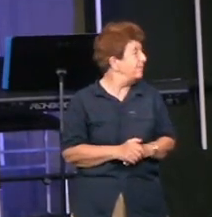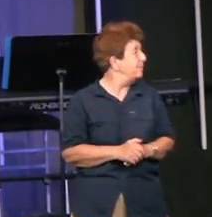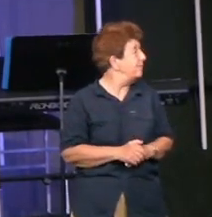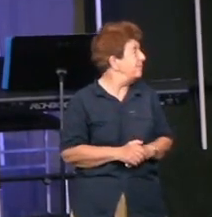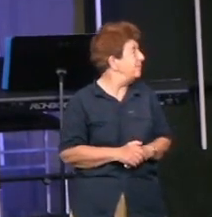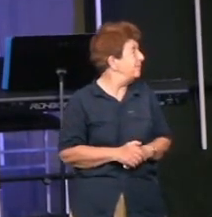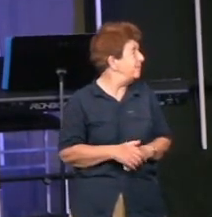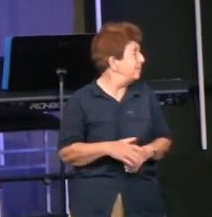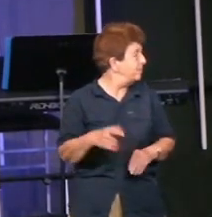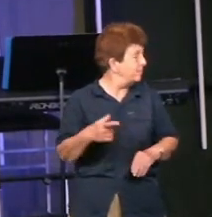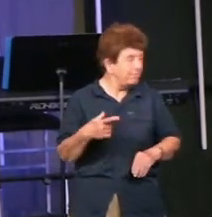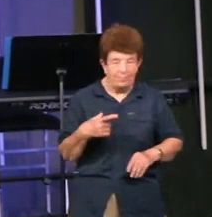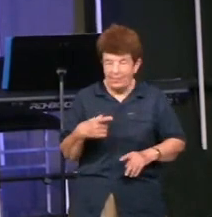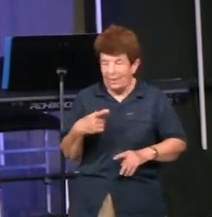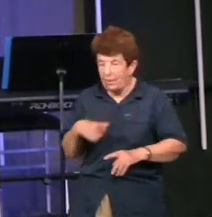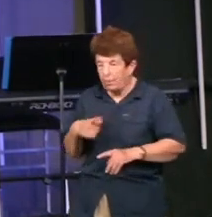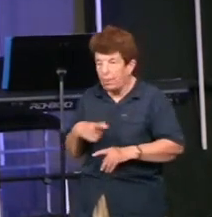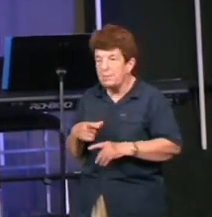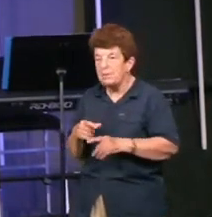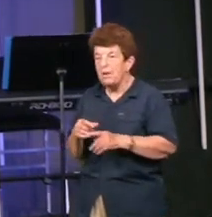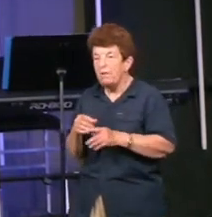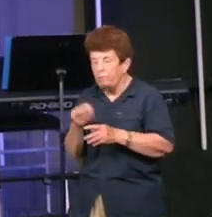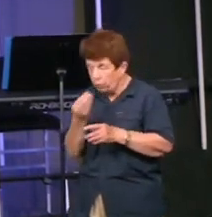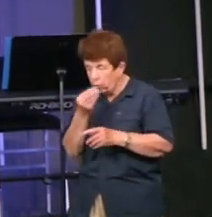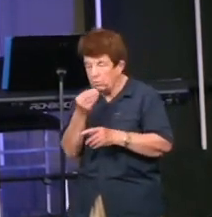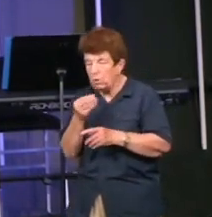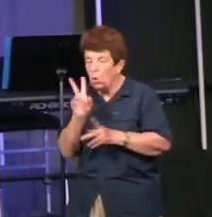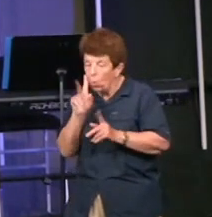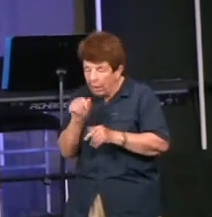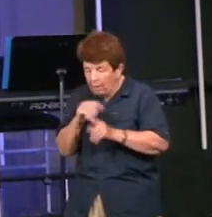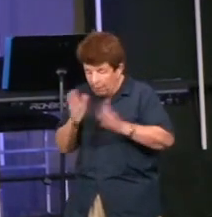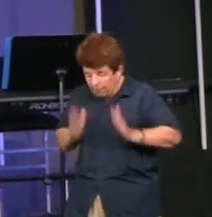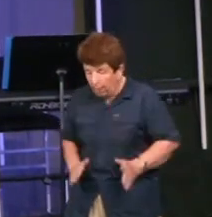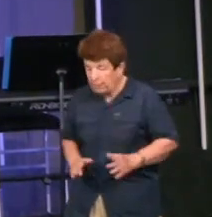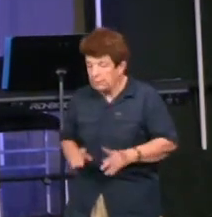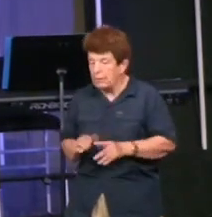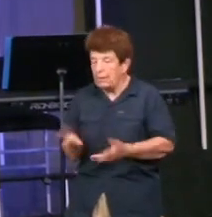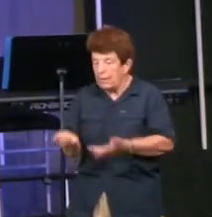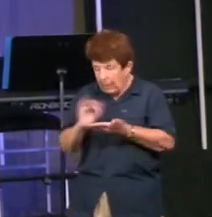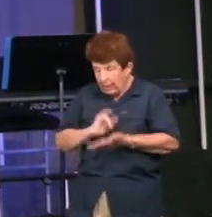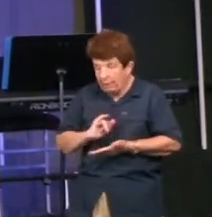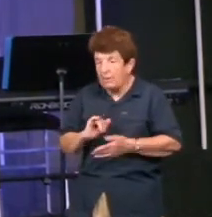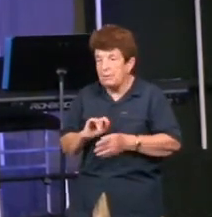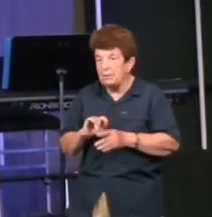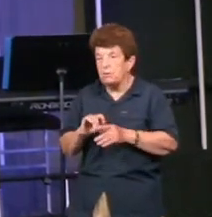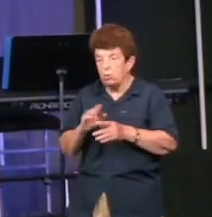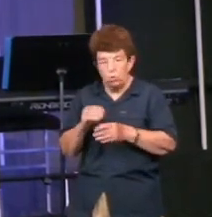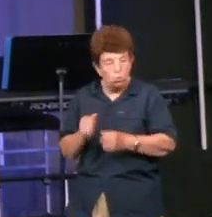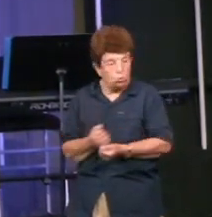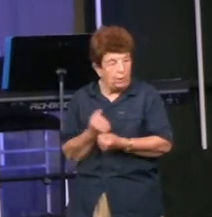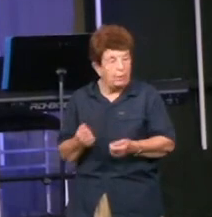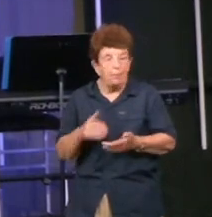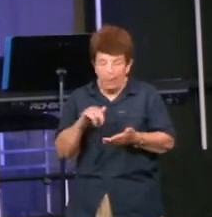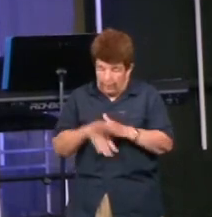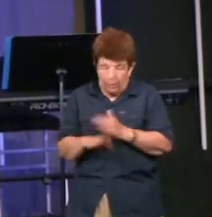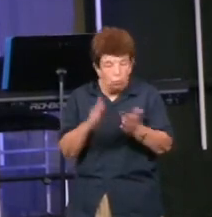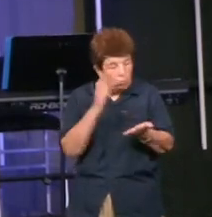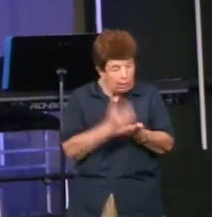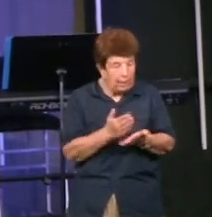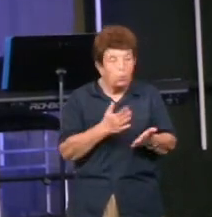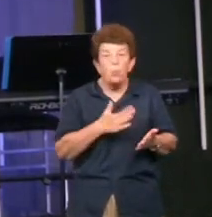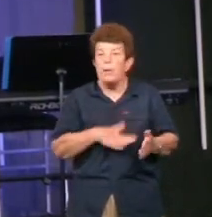The purpose of bread, the purpose of food, is to nourish our bodies, to give us strength, and to sustain us. In reality, we